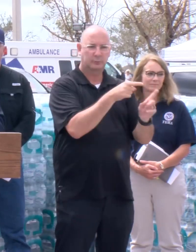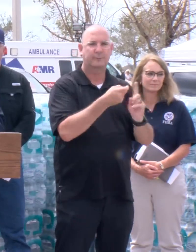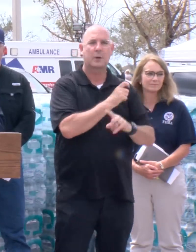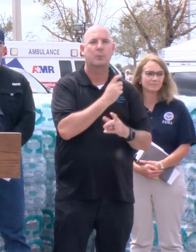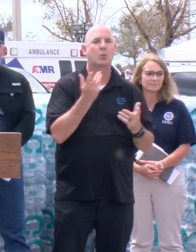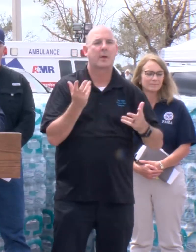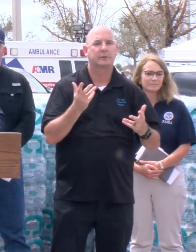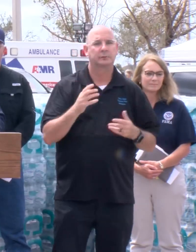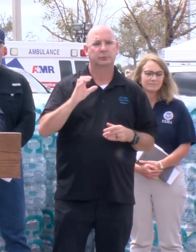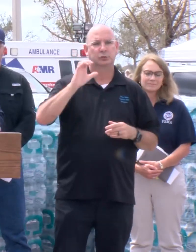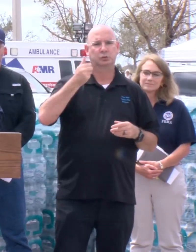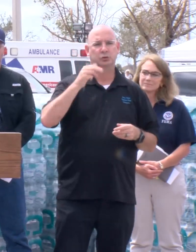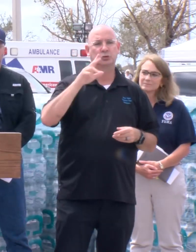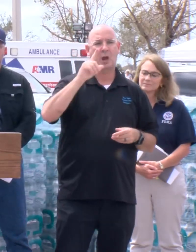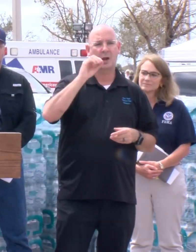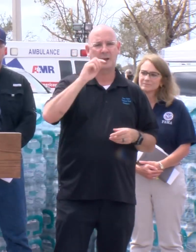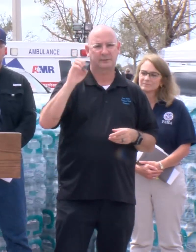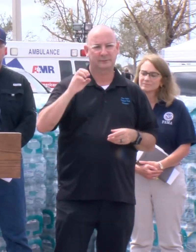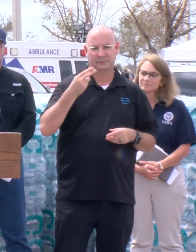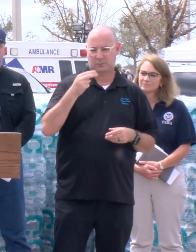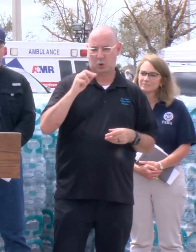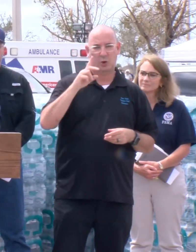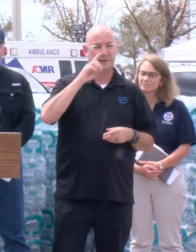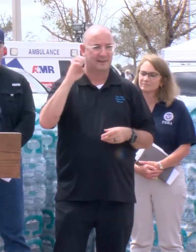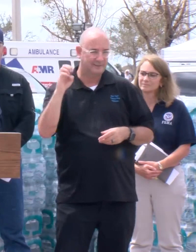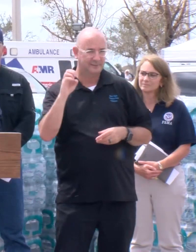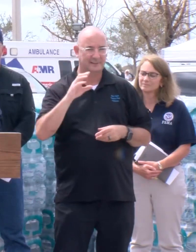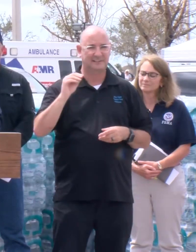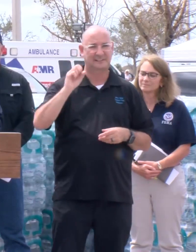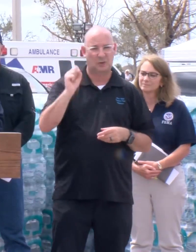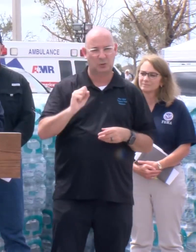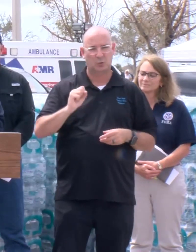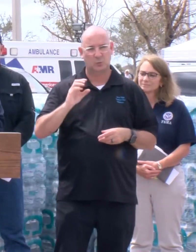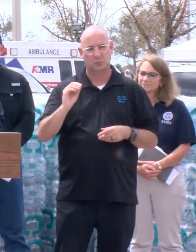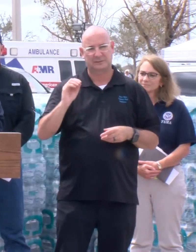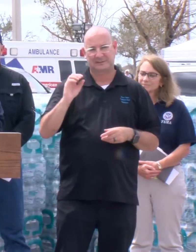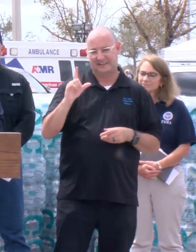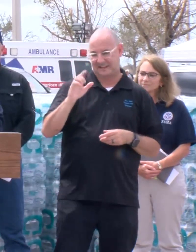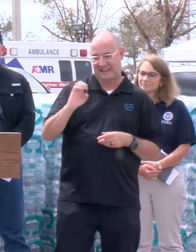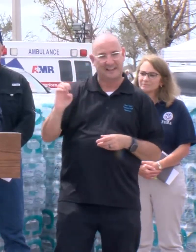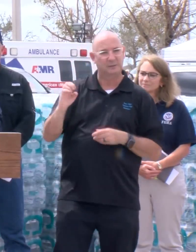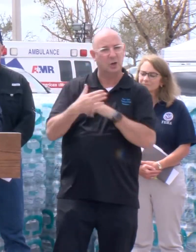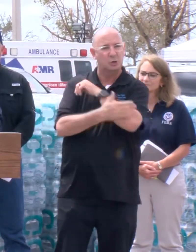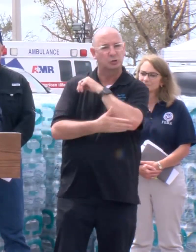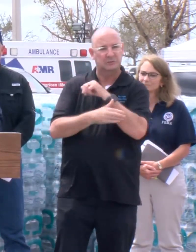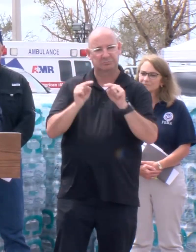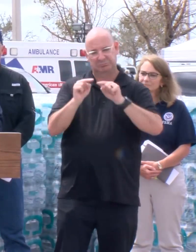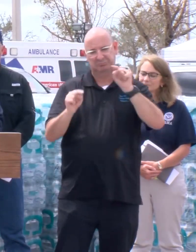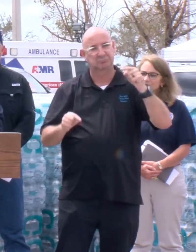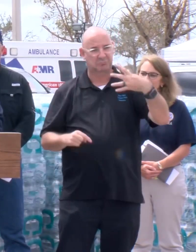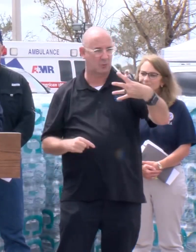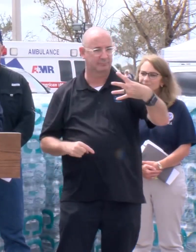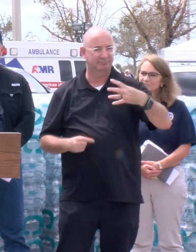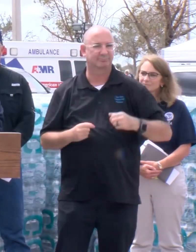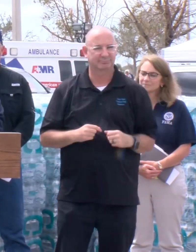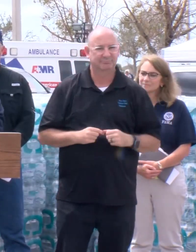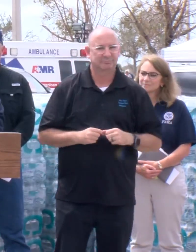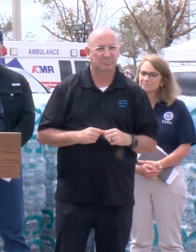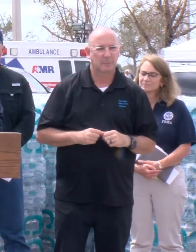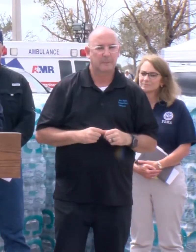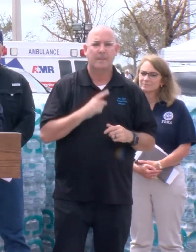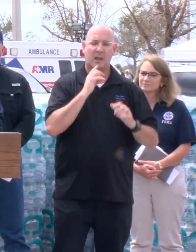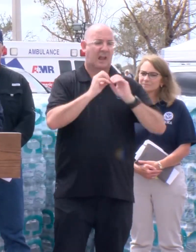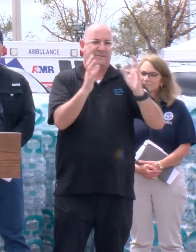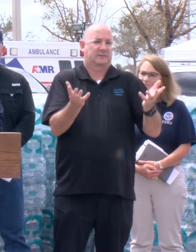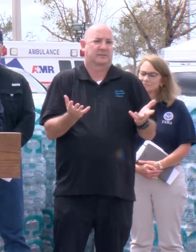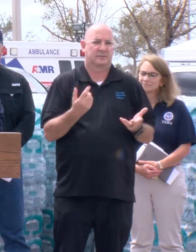counties. So there's going to be more to come on that. Obviously, you see there's damage many of you here in Charlotte have seen. Although it's interesting, the